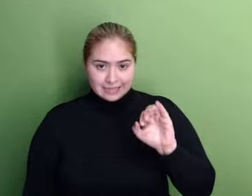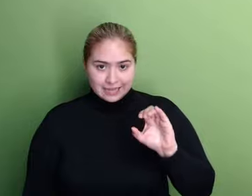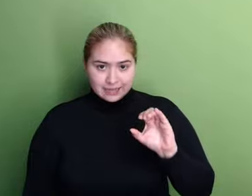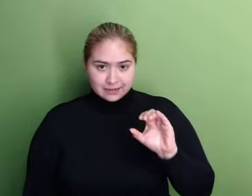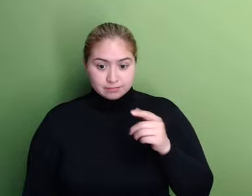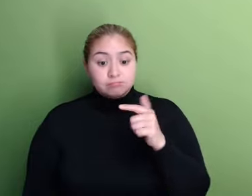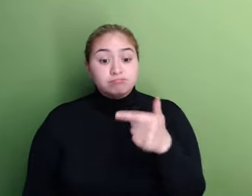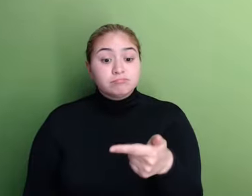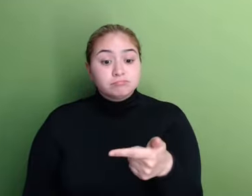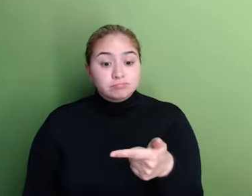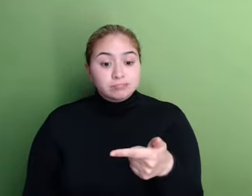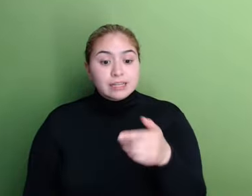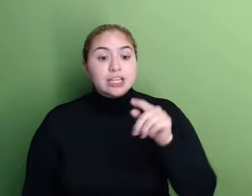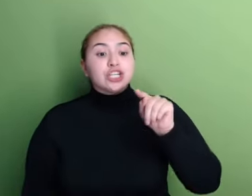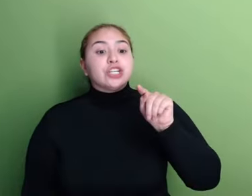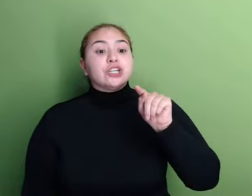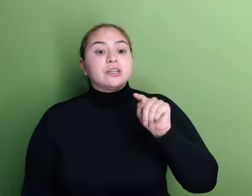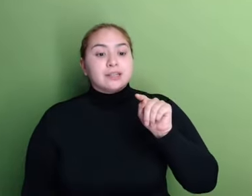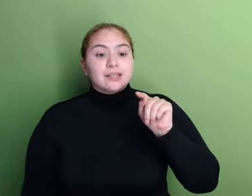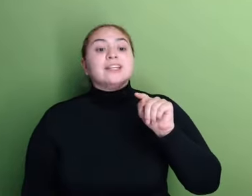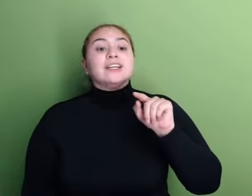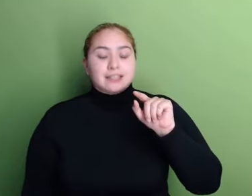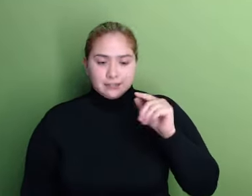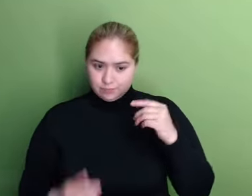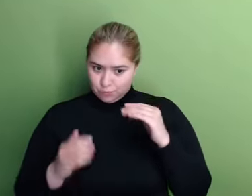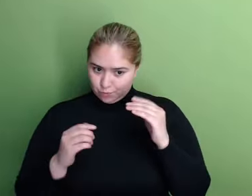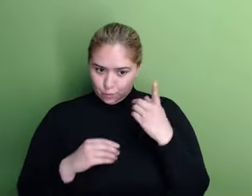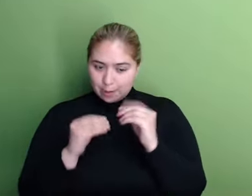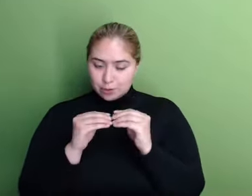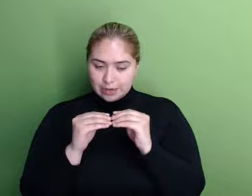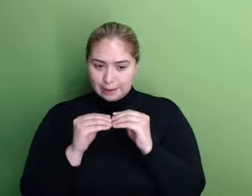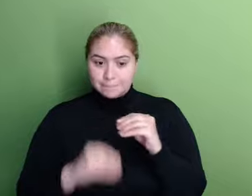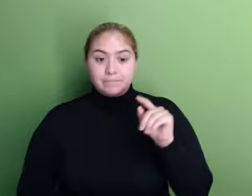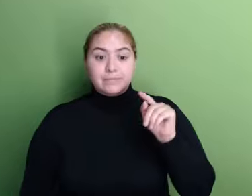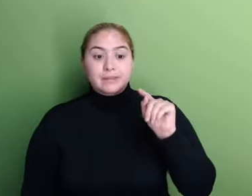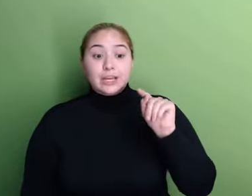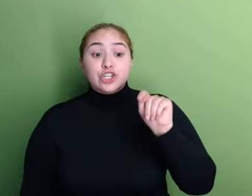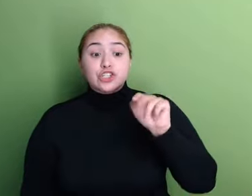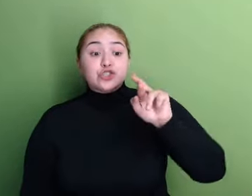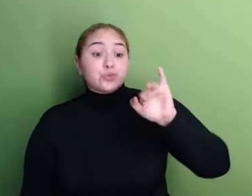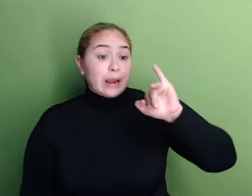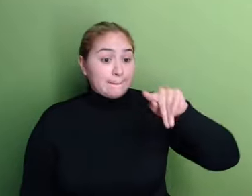Triploblastic. Triploblastic. I'm going to try it one more time. You ready?